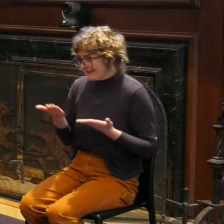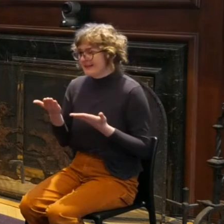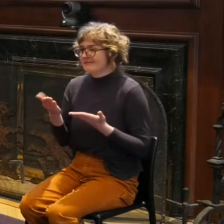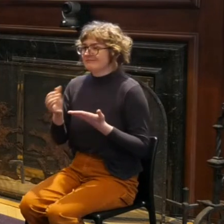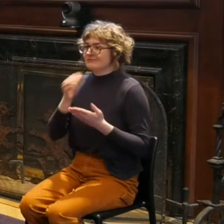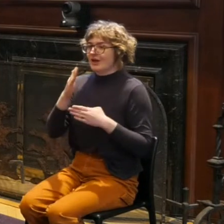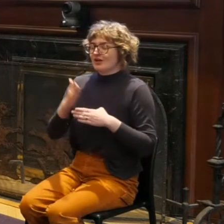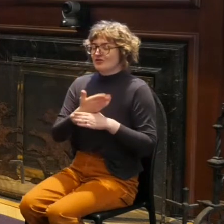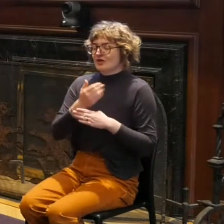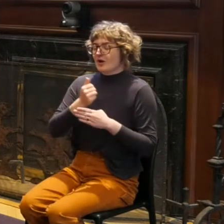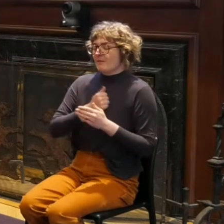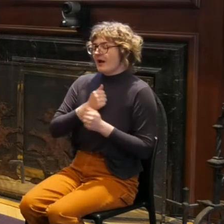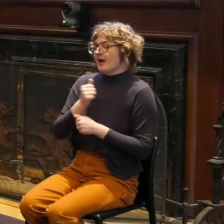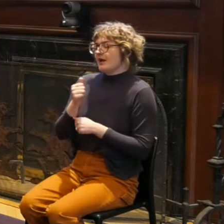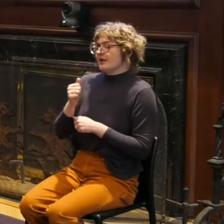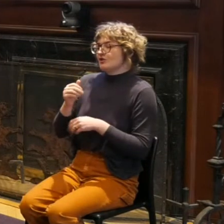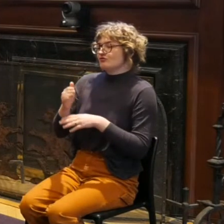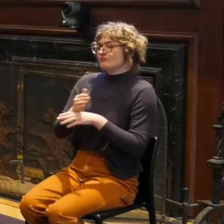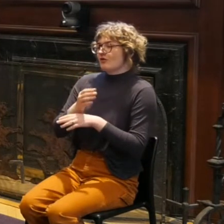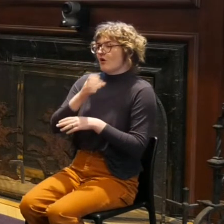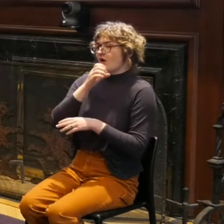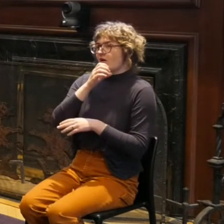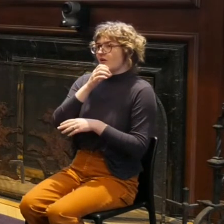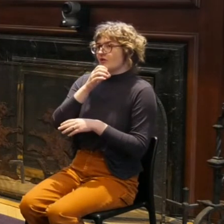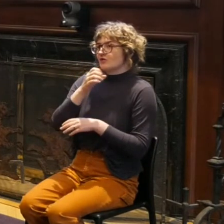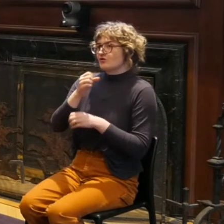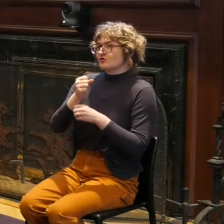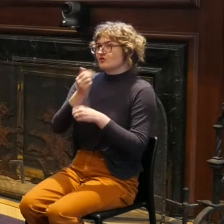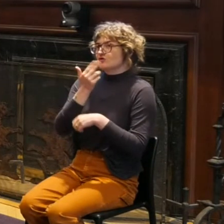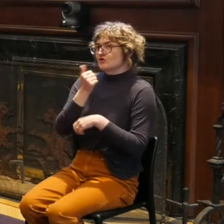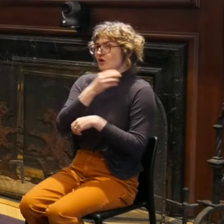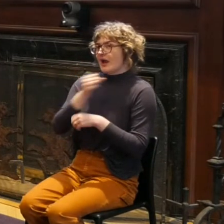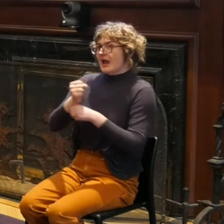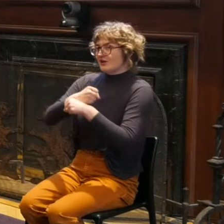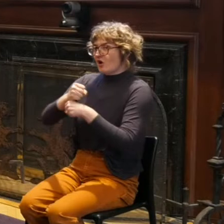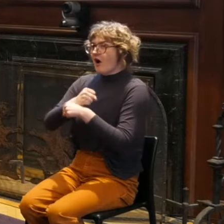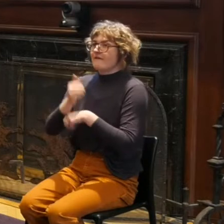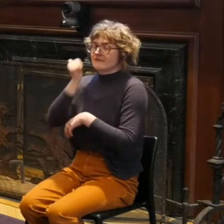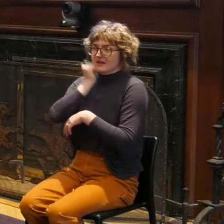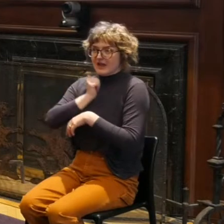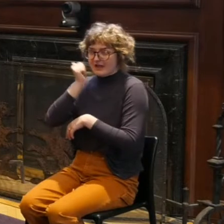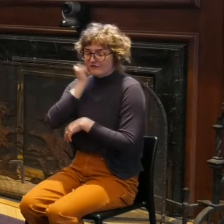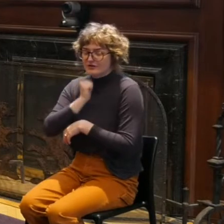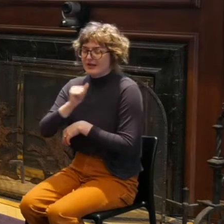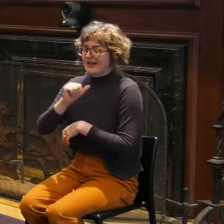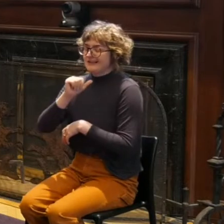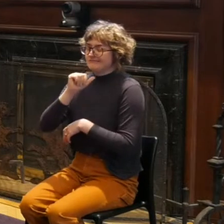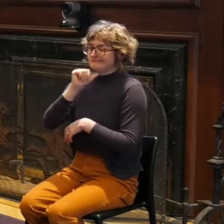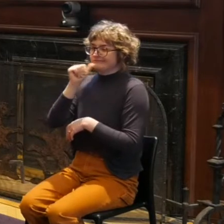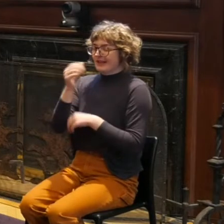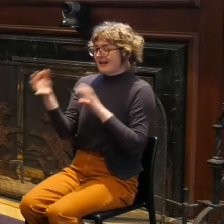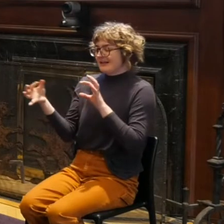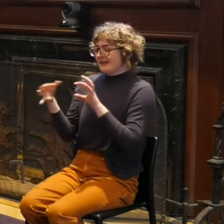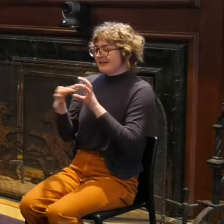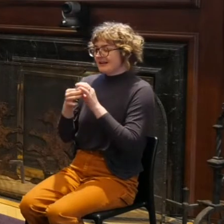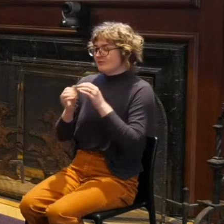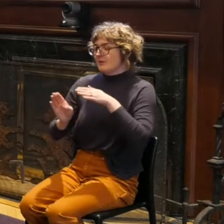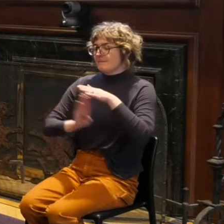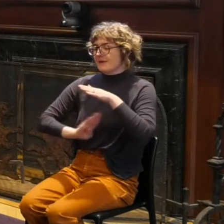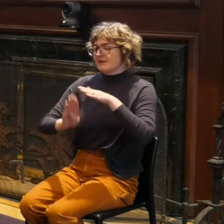shaving of the sugar and coffee beard each day, and he does not chin himself on the most stalwart of the basement's